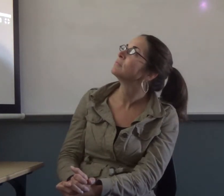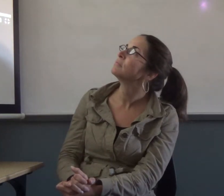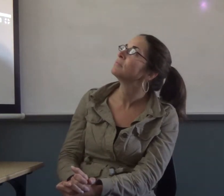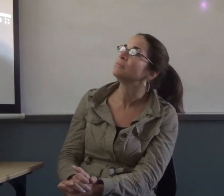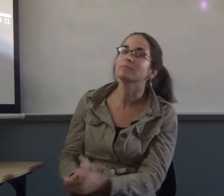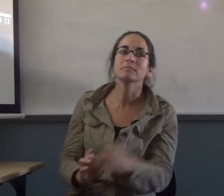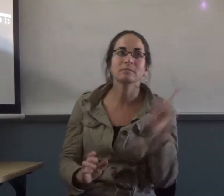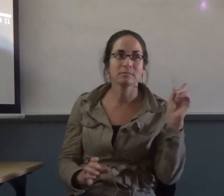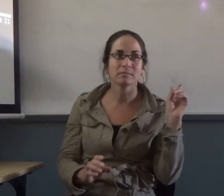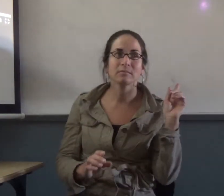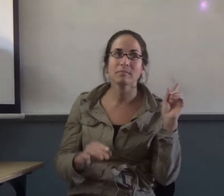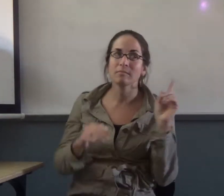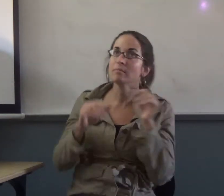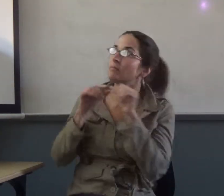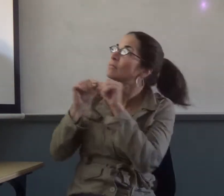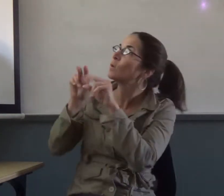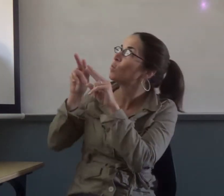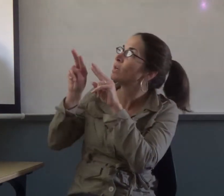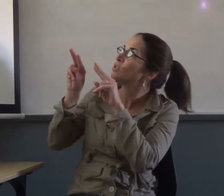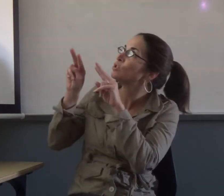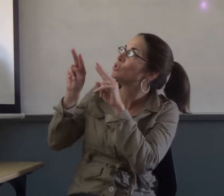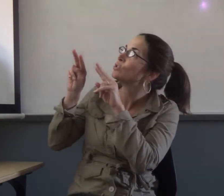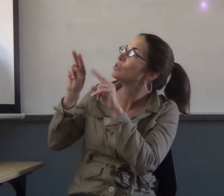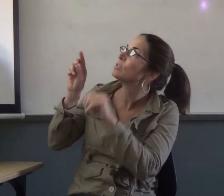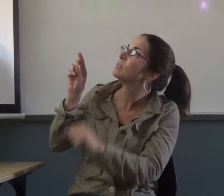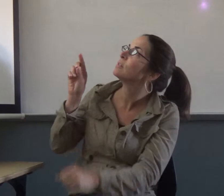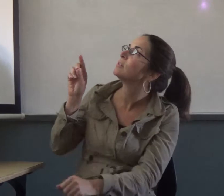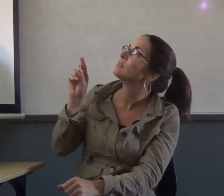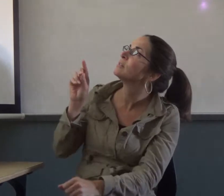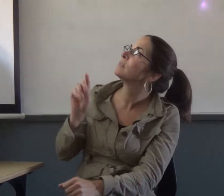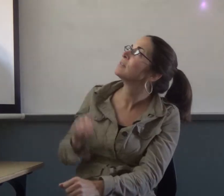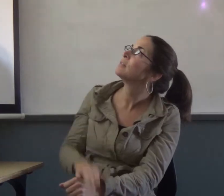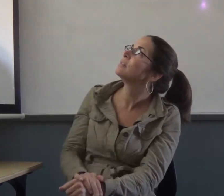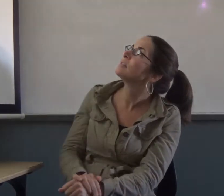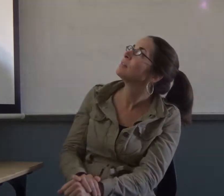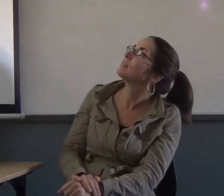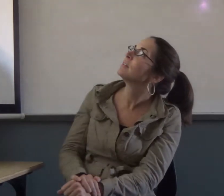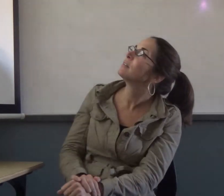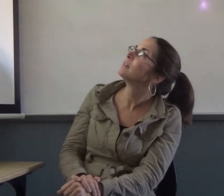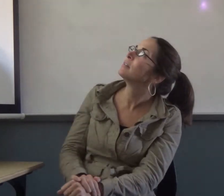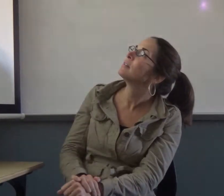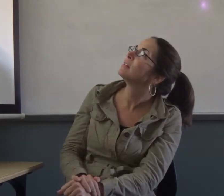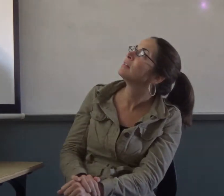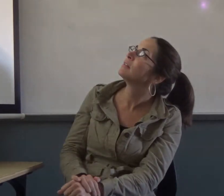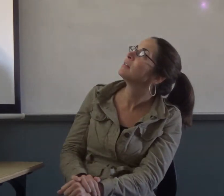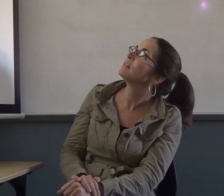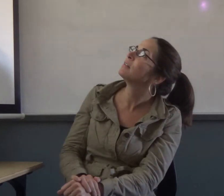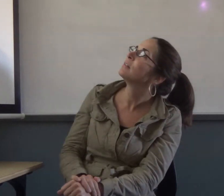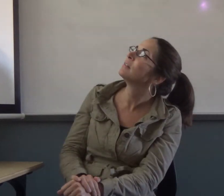You gotta watch it now. Watch the whole thing, because every piece of information that's in this film is important.